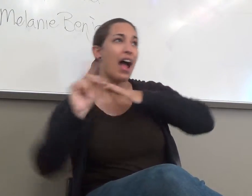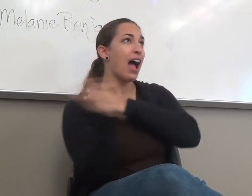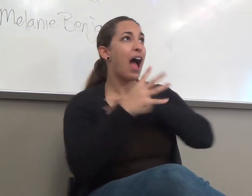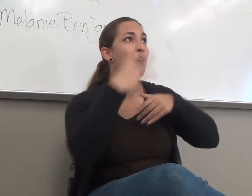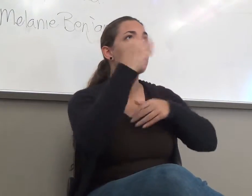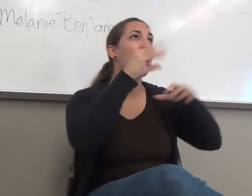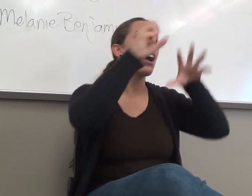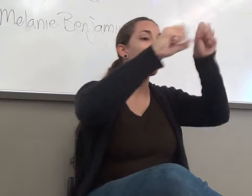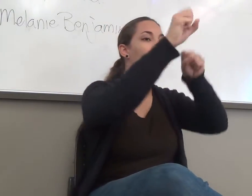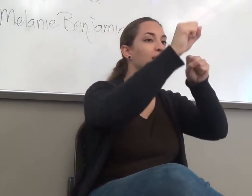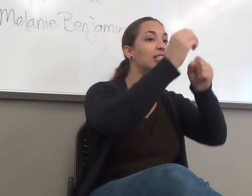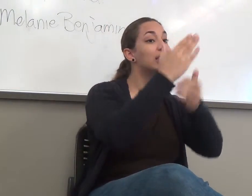the money,